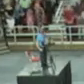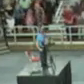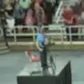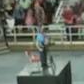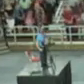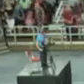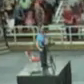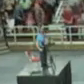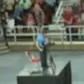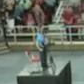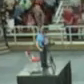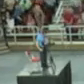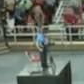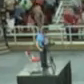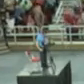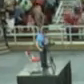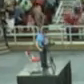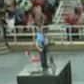Please be seated.